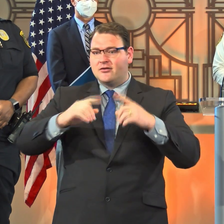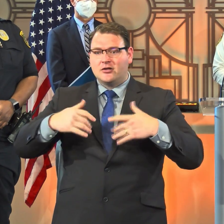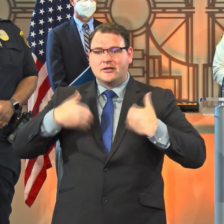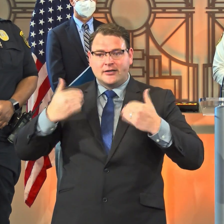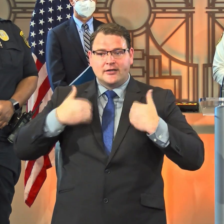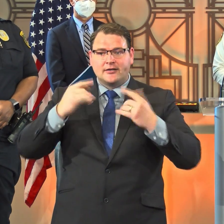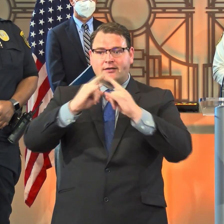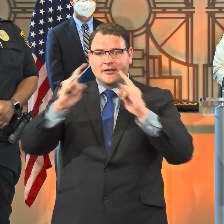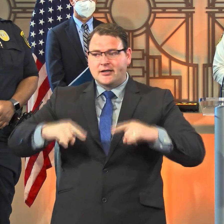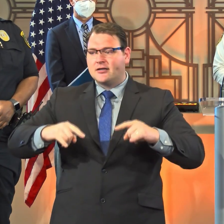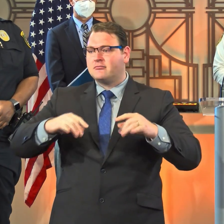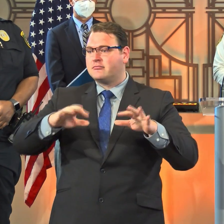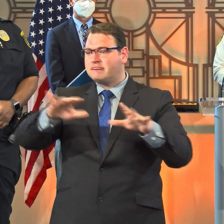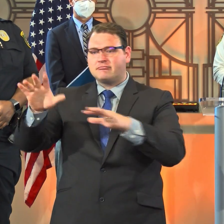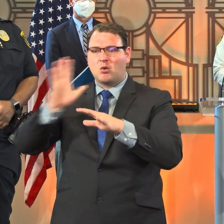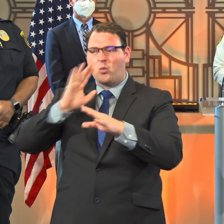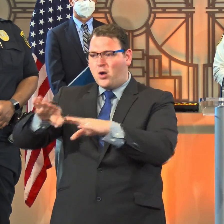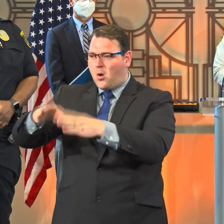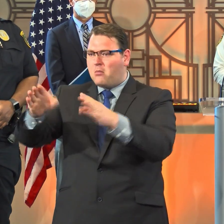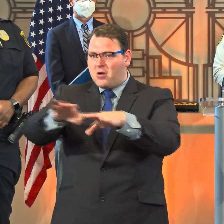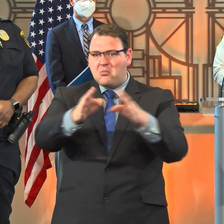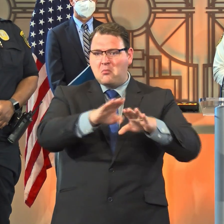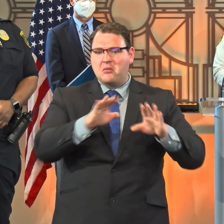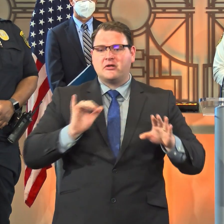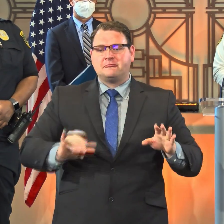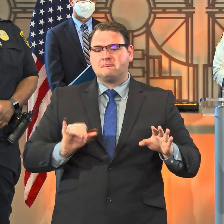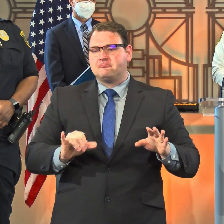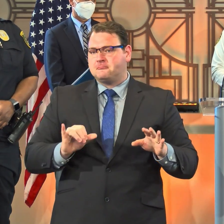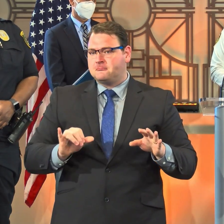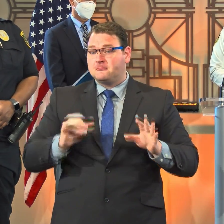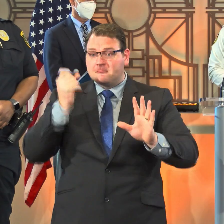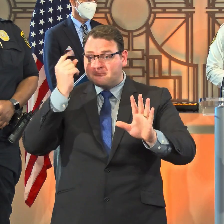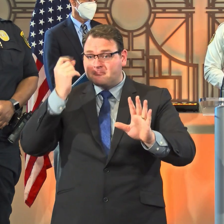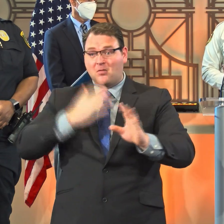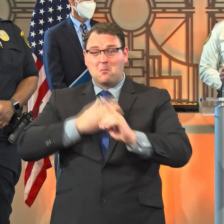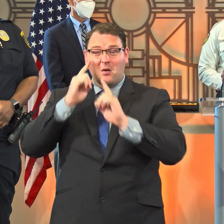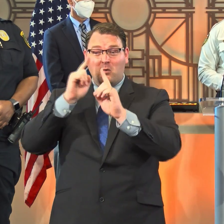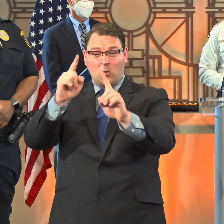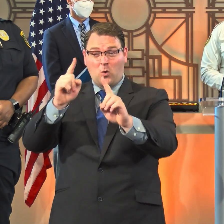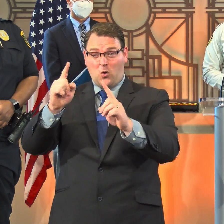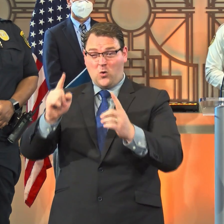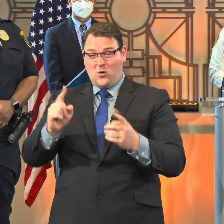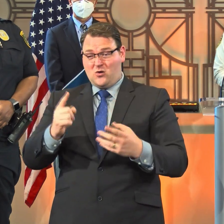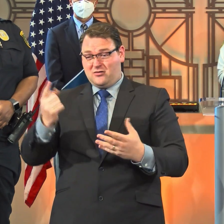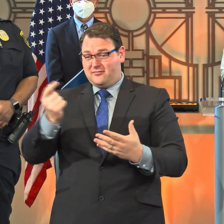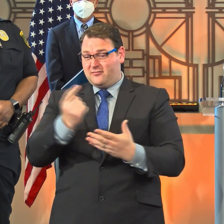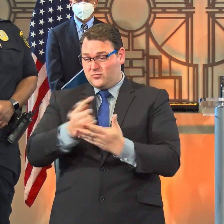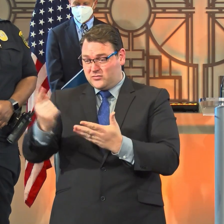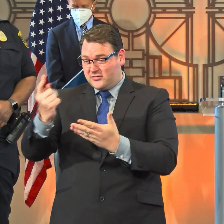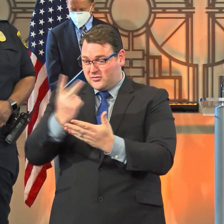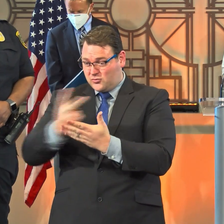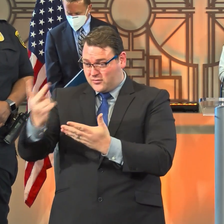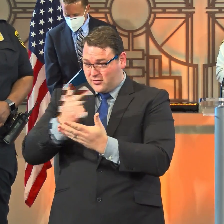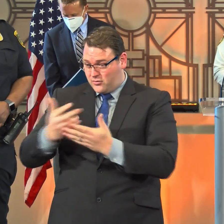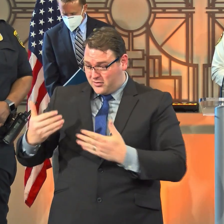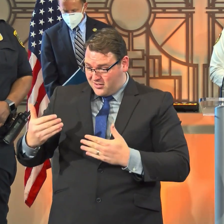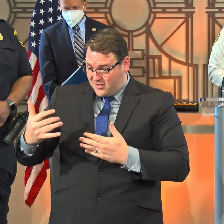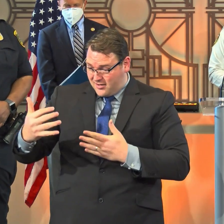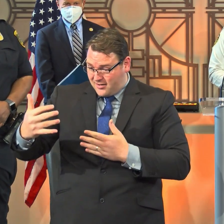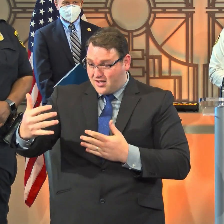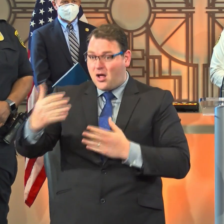that several weeks from now, we are not going to see a spike occur. And at the same time, just